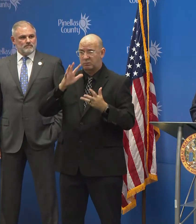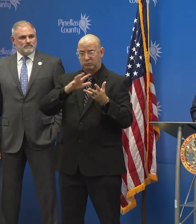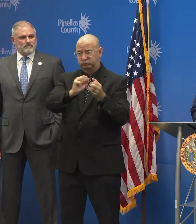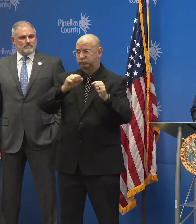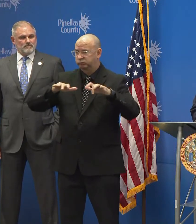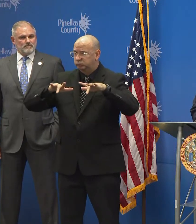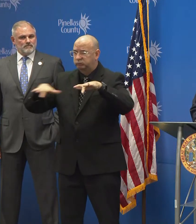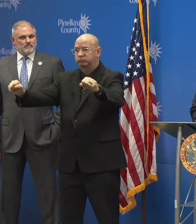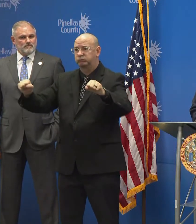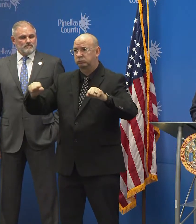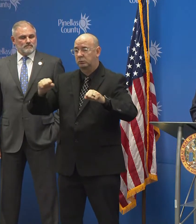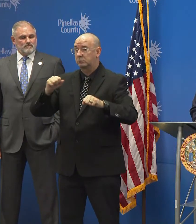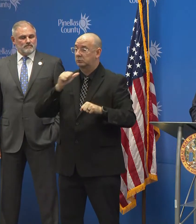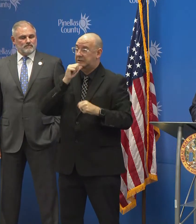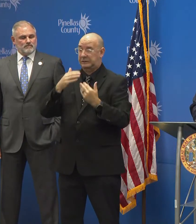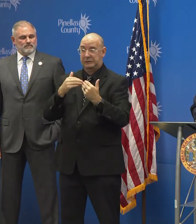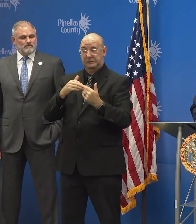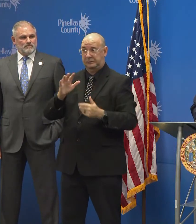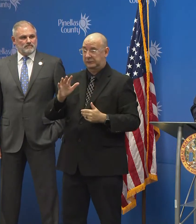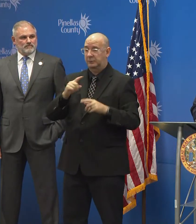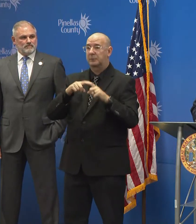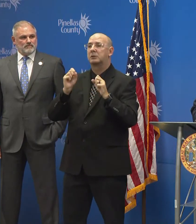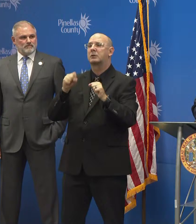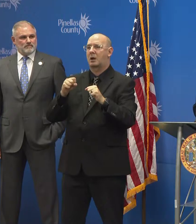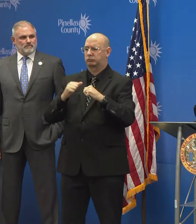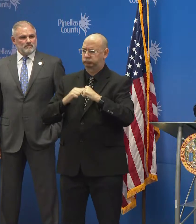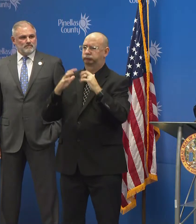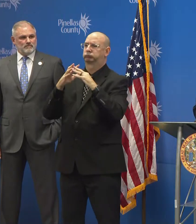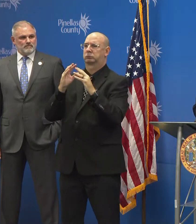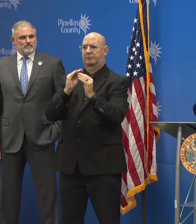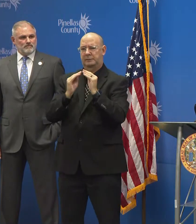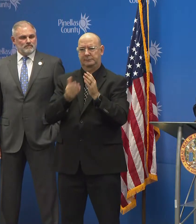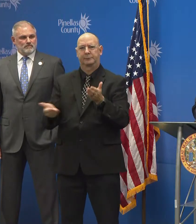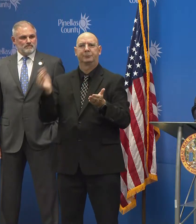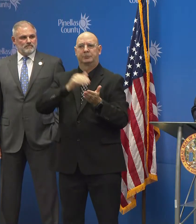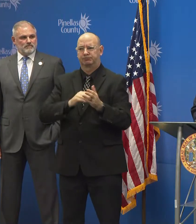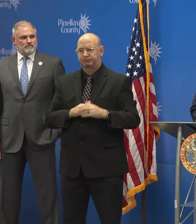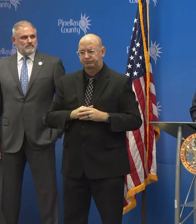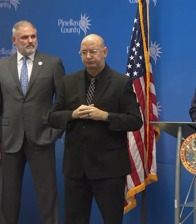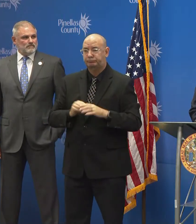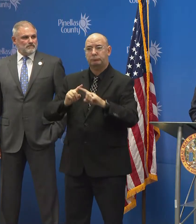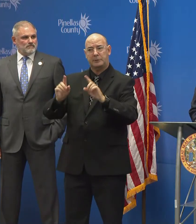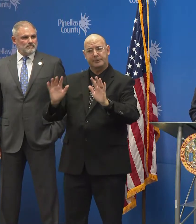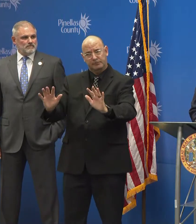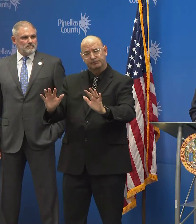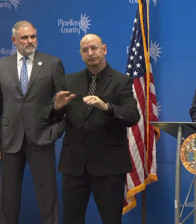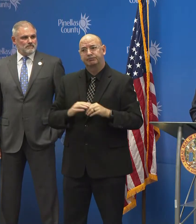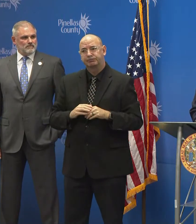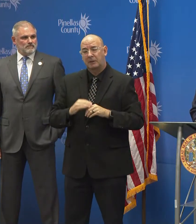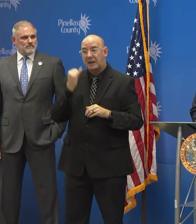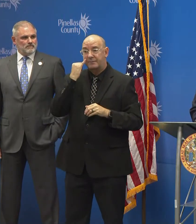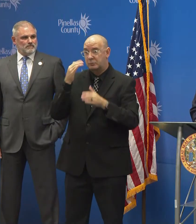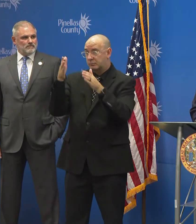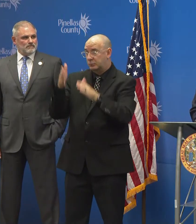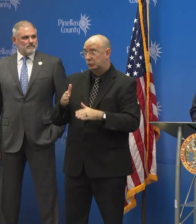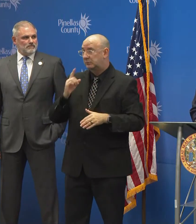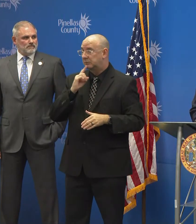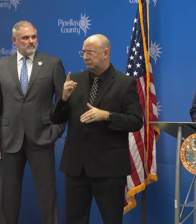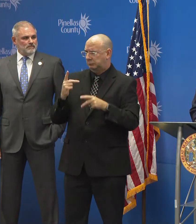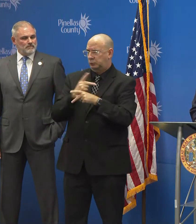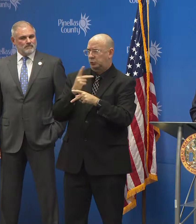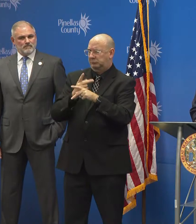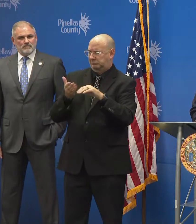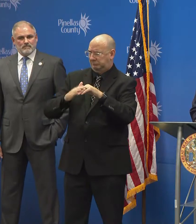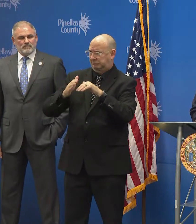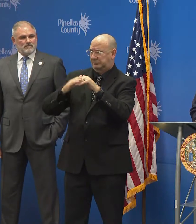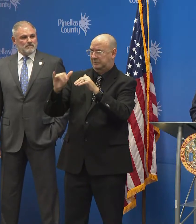easy, but it's doable. What's not doable is to bring somebody back if they end up being in a situation that they